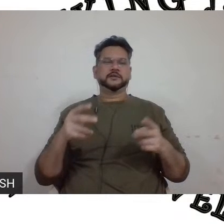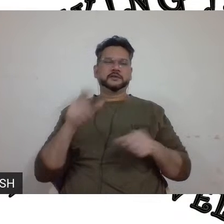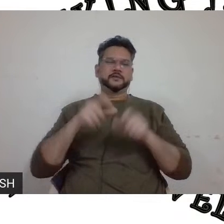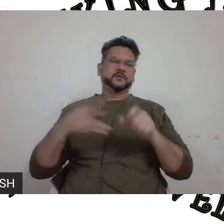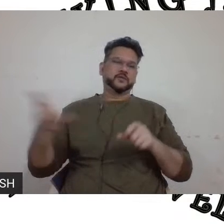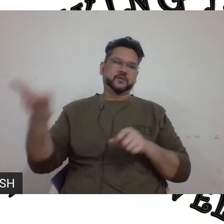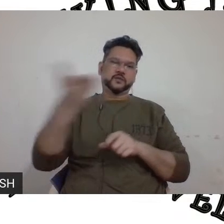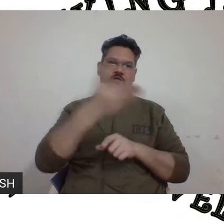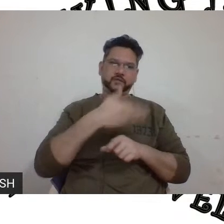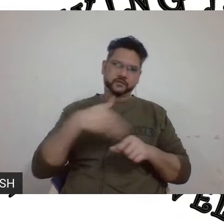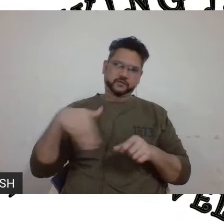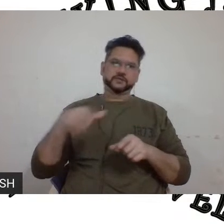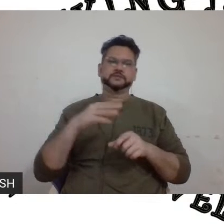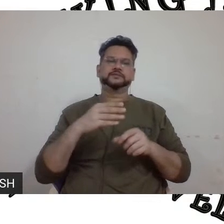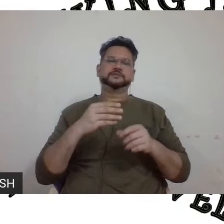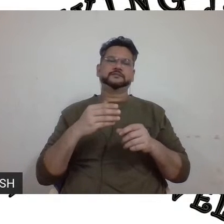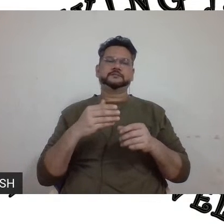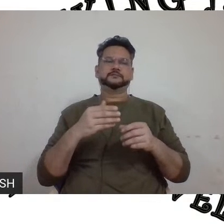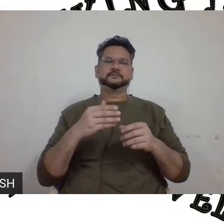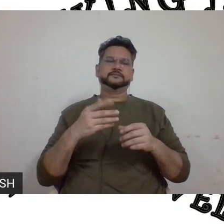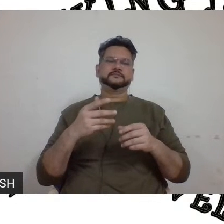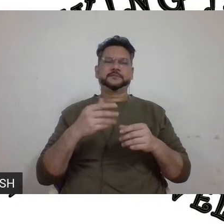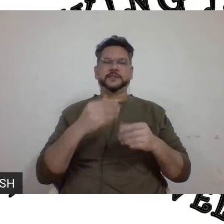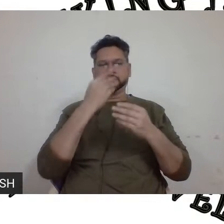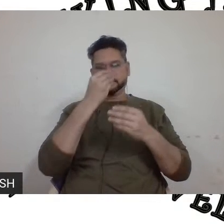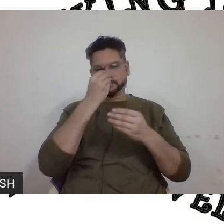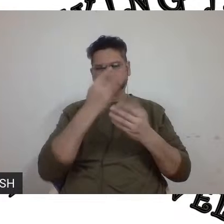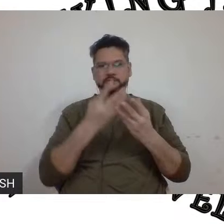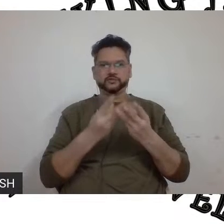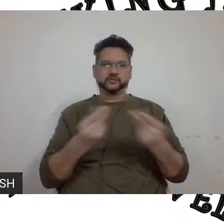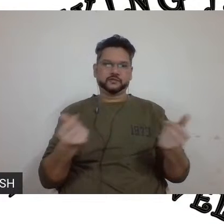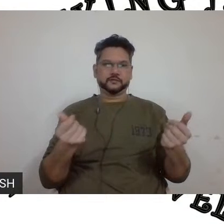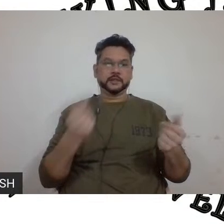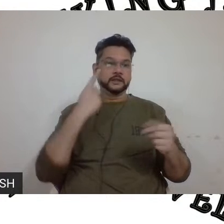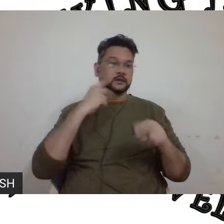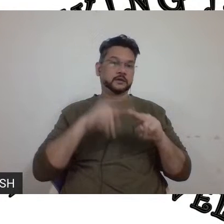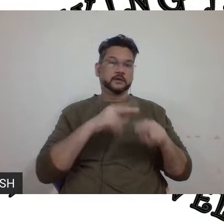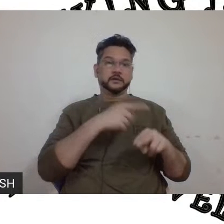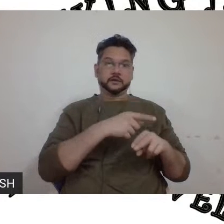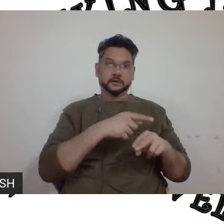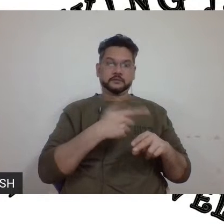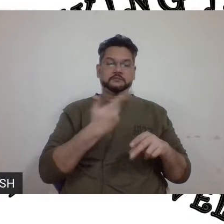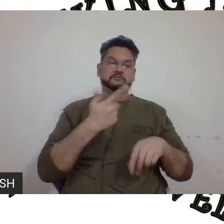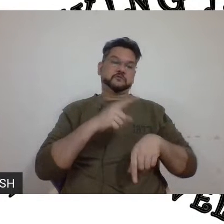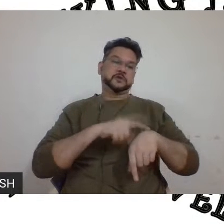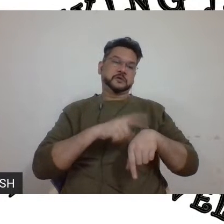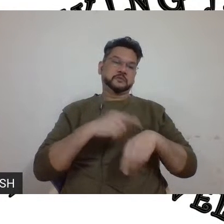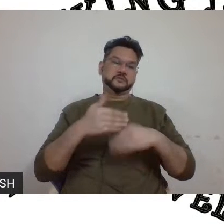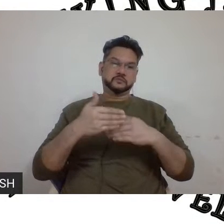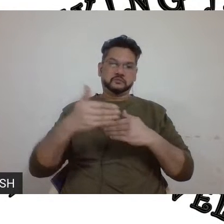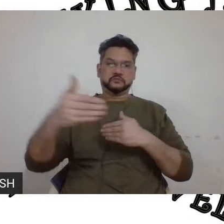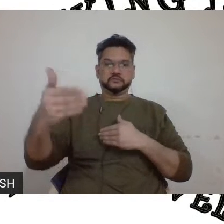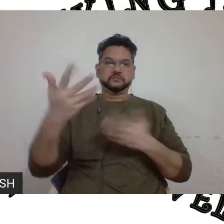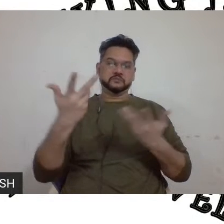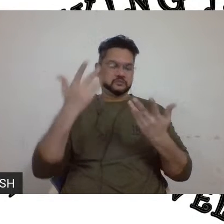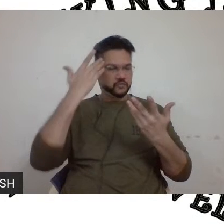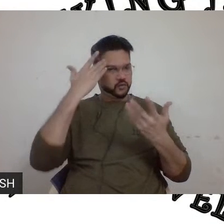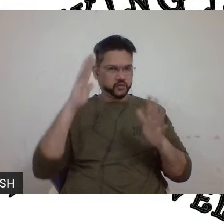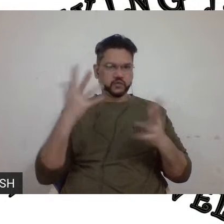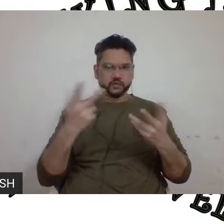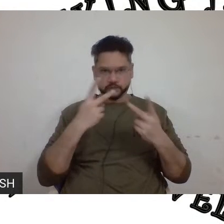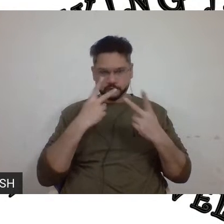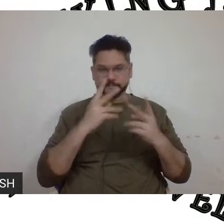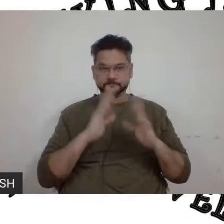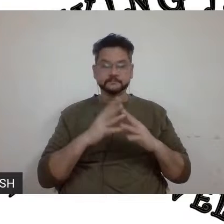won't happen, or if it happens, it will take a long time. So for us to make things accessible for